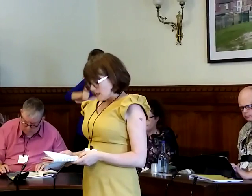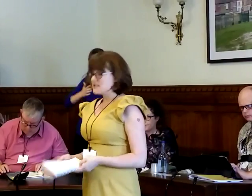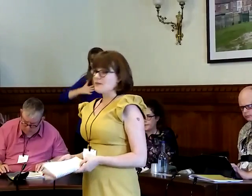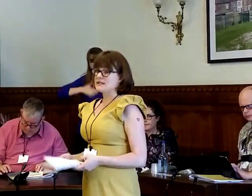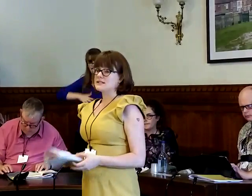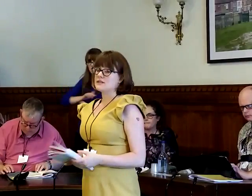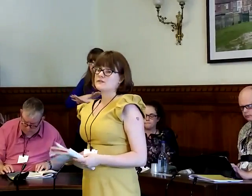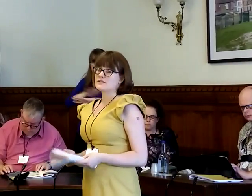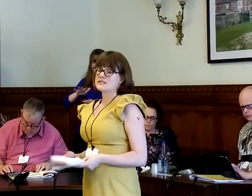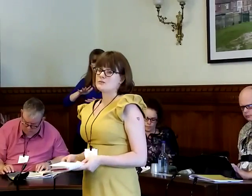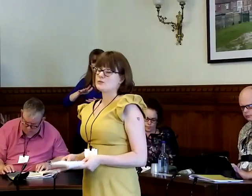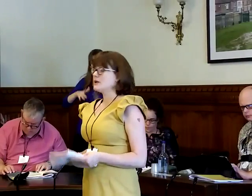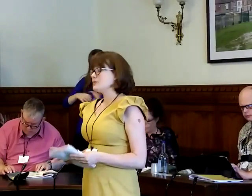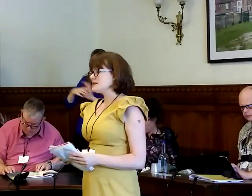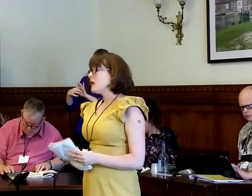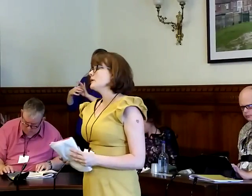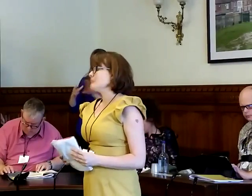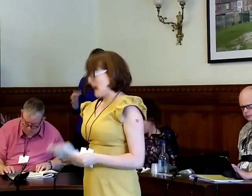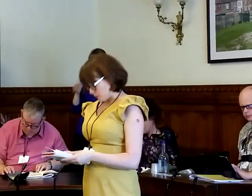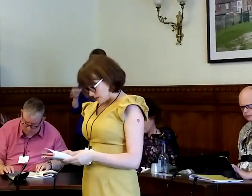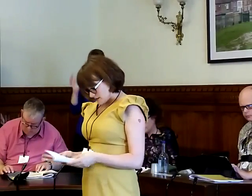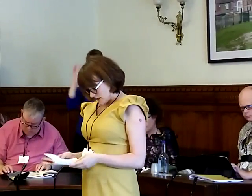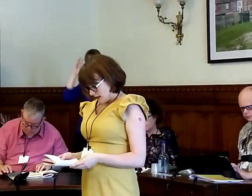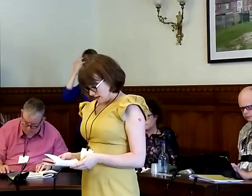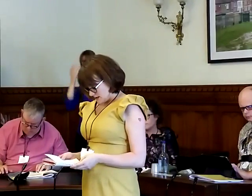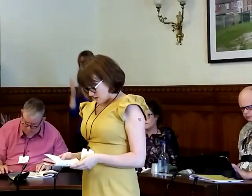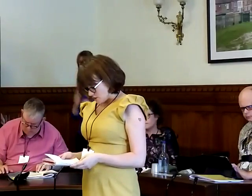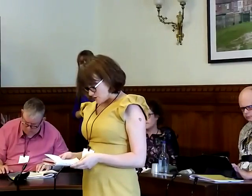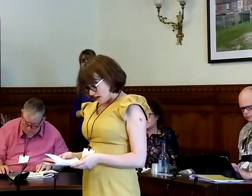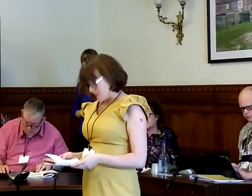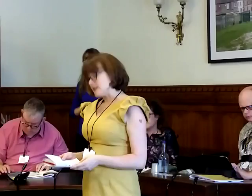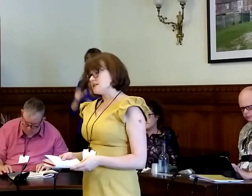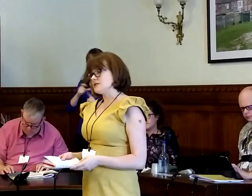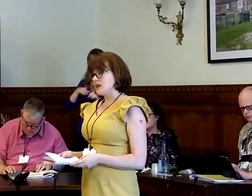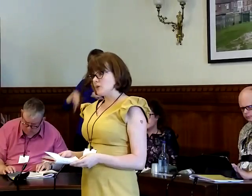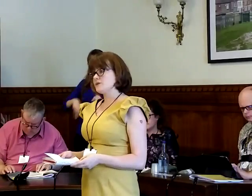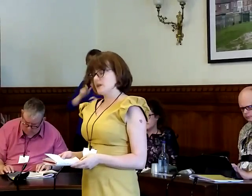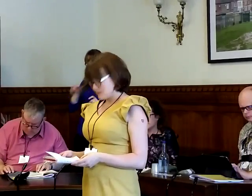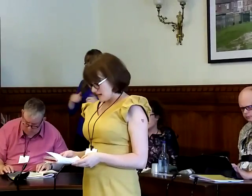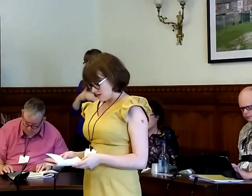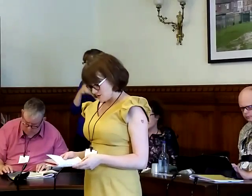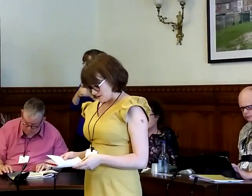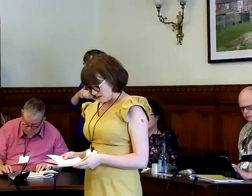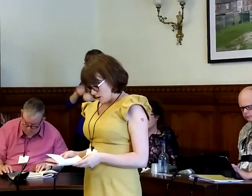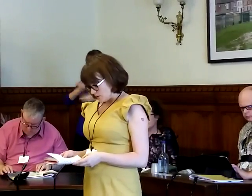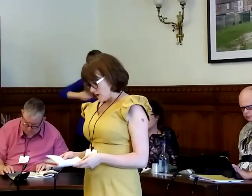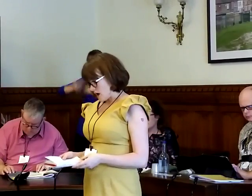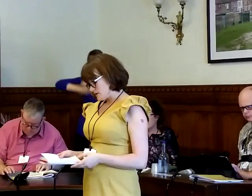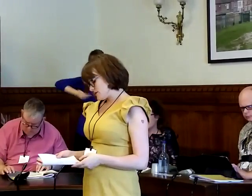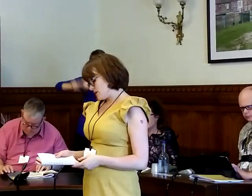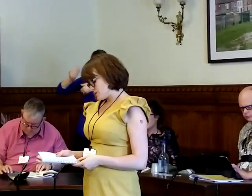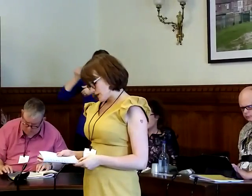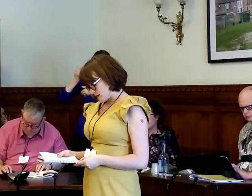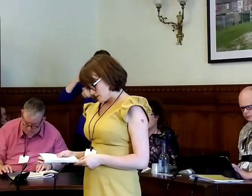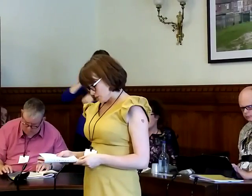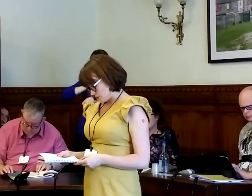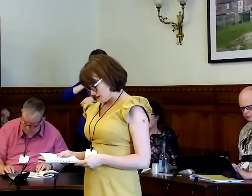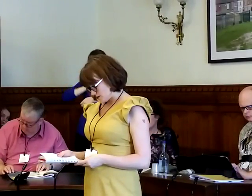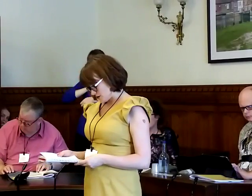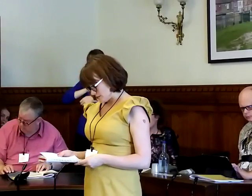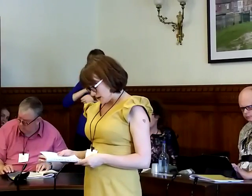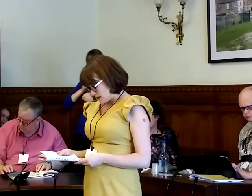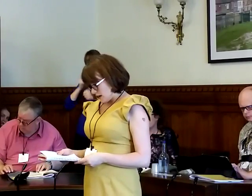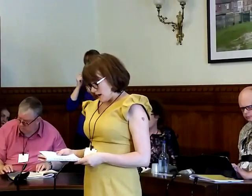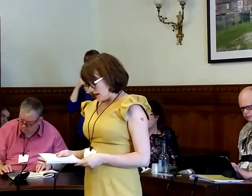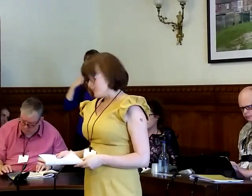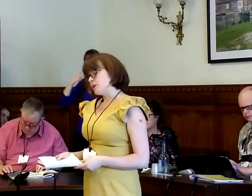concerns. Independent living for disabled people is going backwards in this country, and as a result of the limitations of our current social care